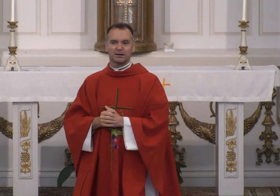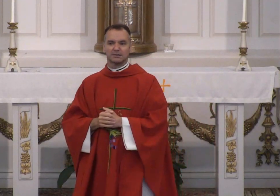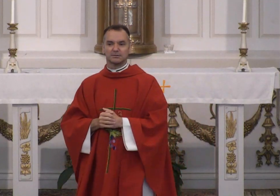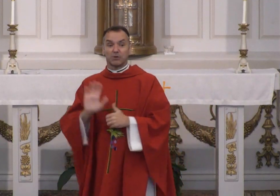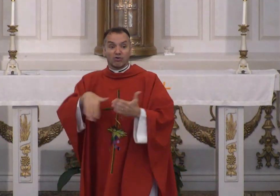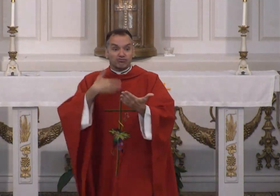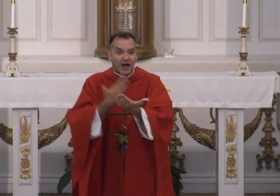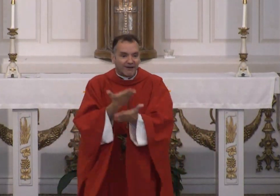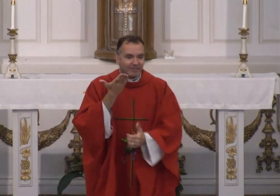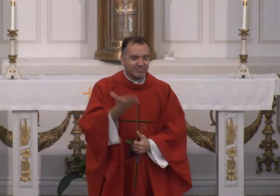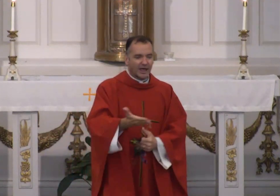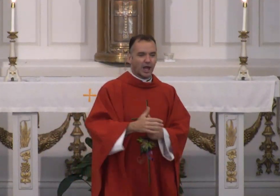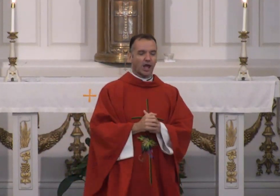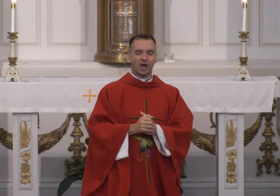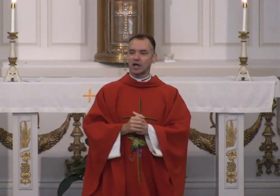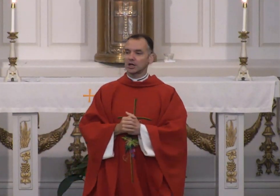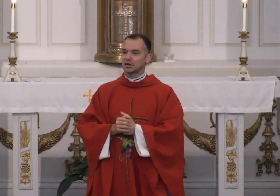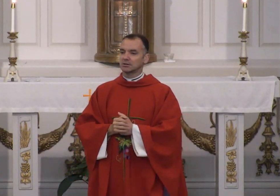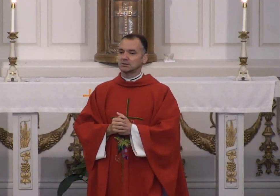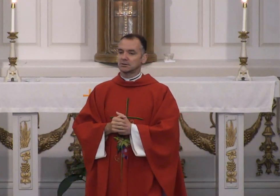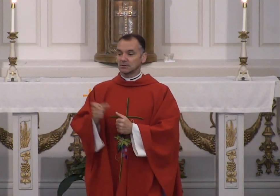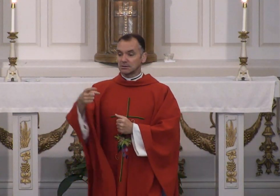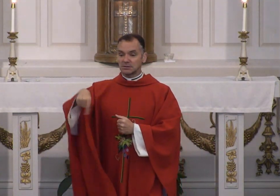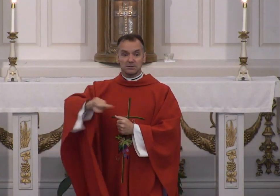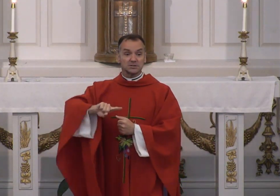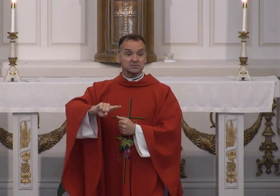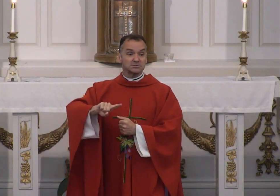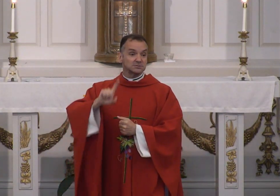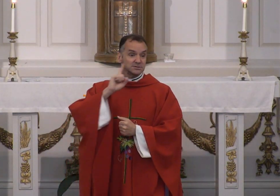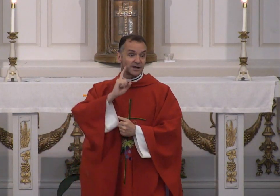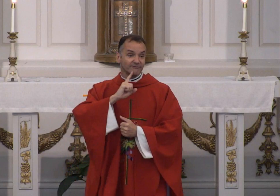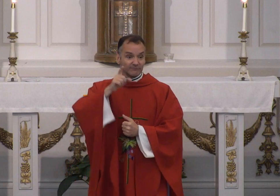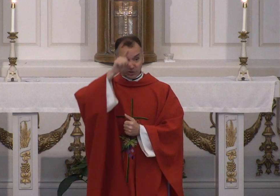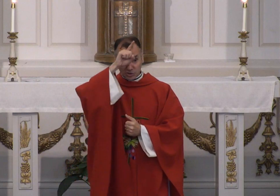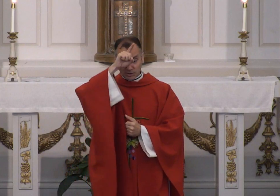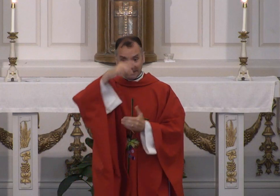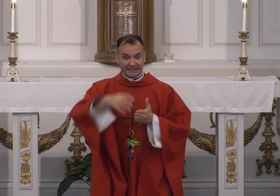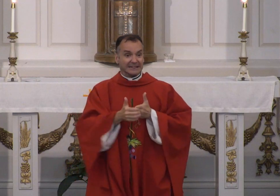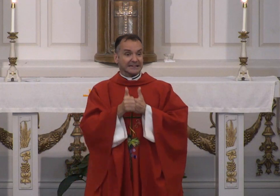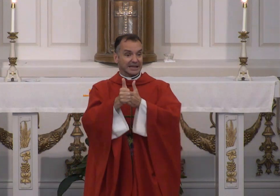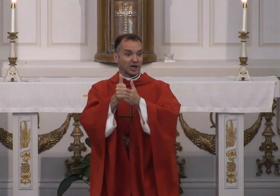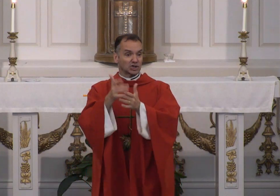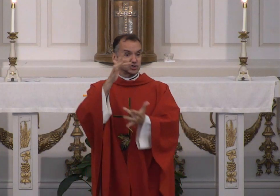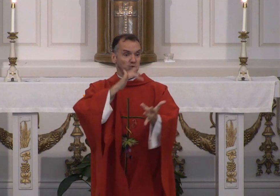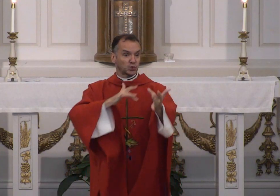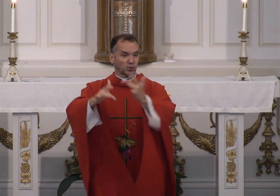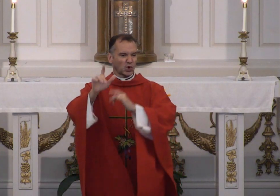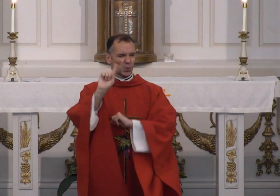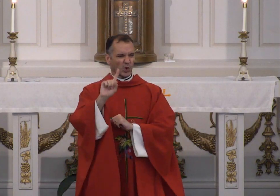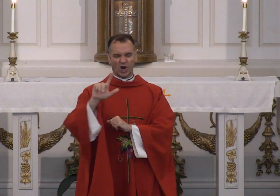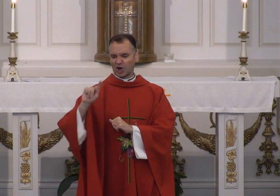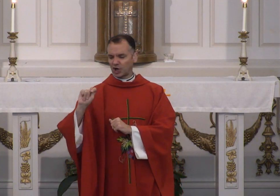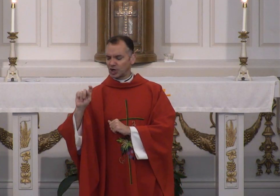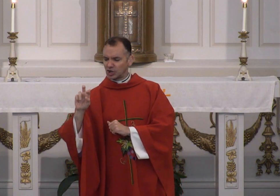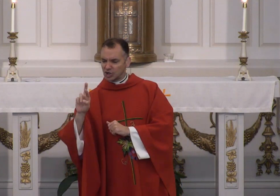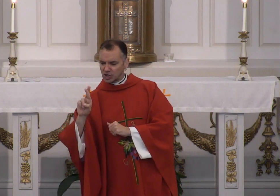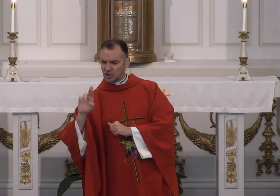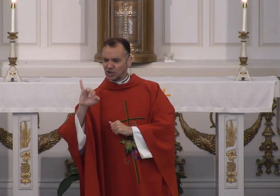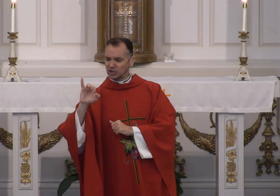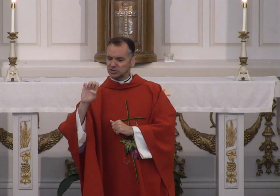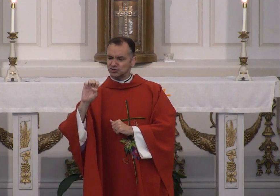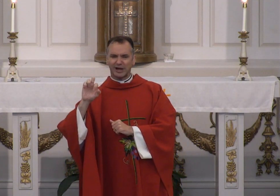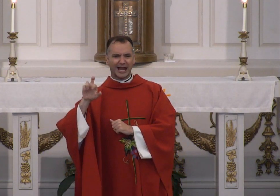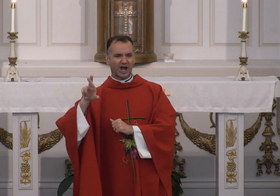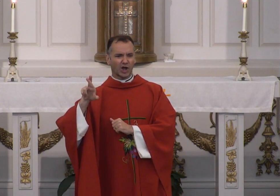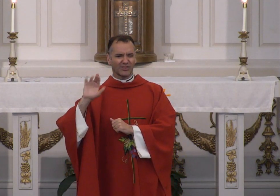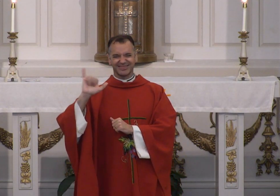the German deaf people that I was going to meet there. We didn't share the same language. And there was somebody